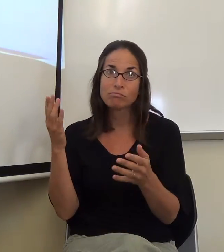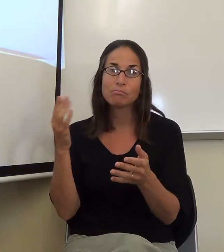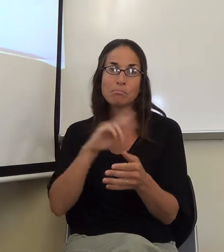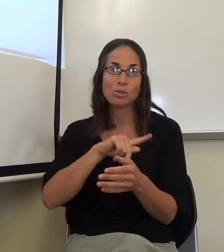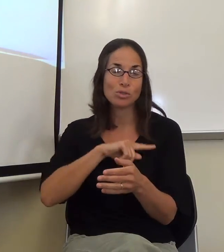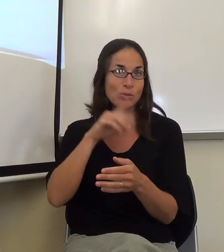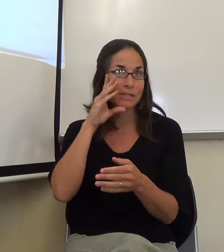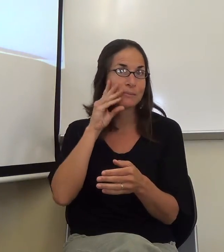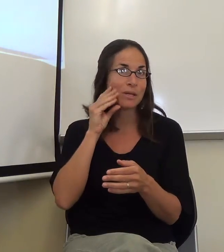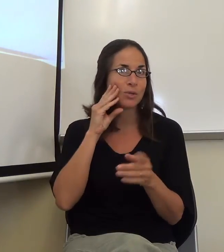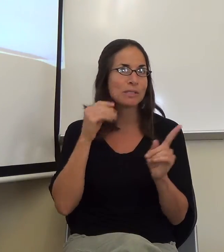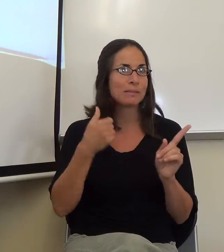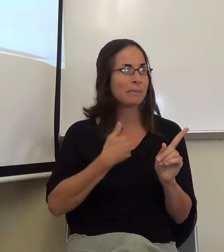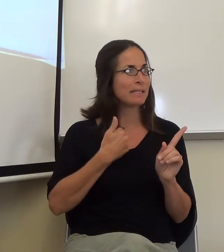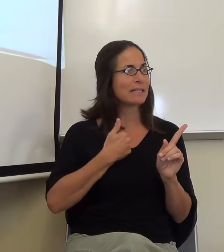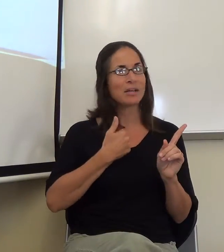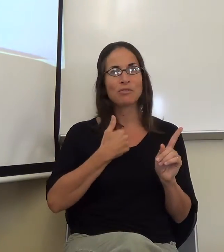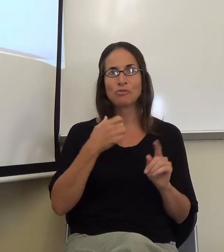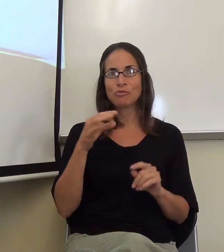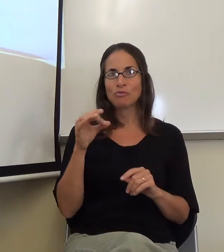never been pressed, I'm just saying. But yeah,